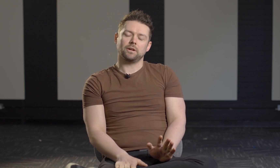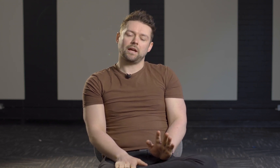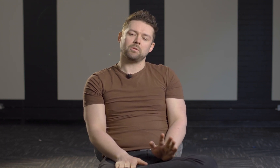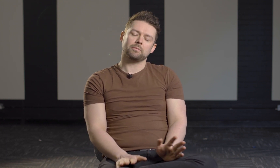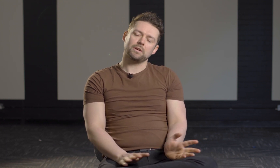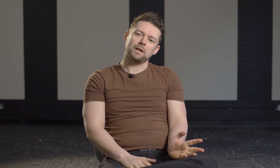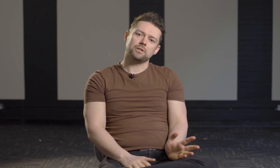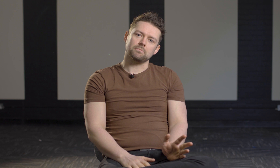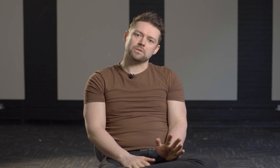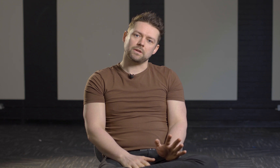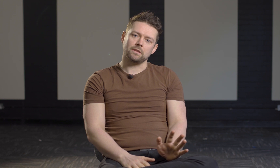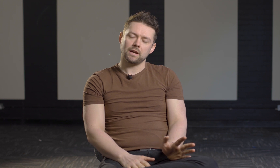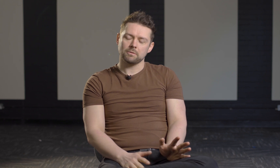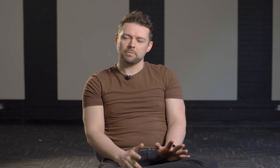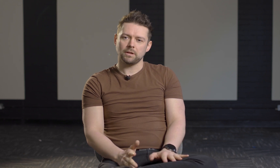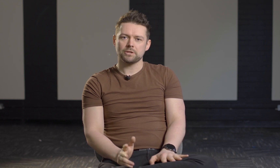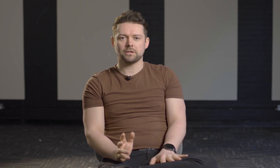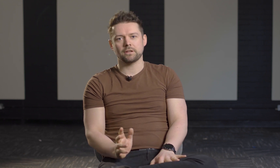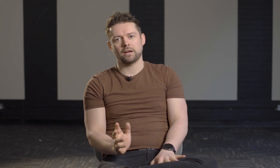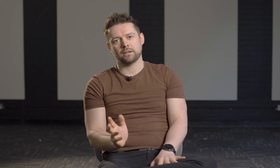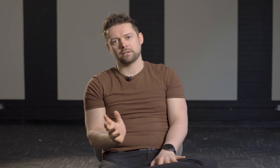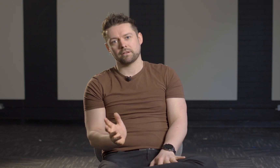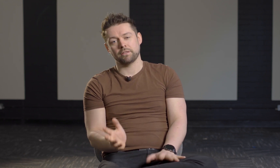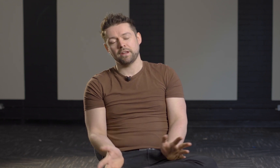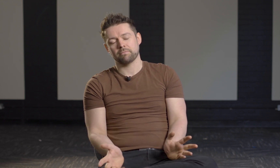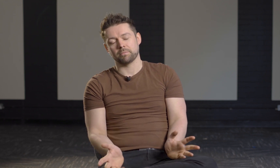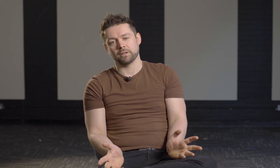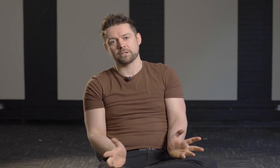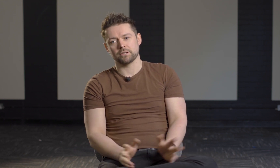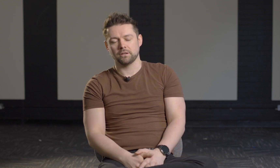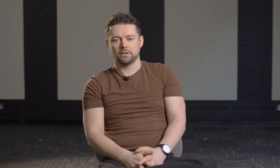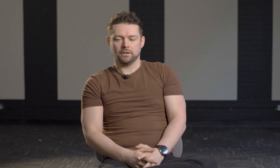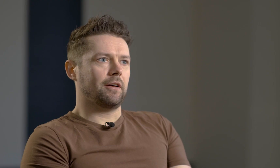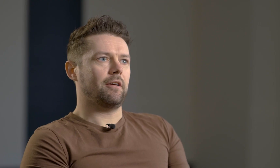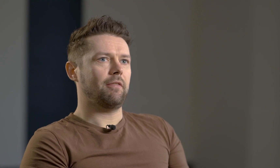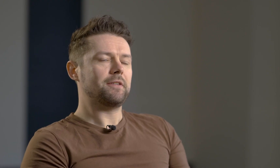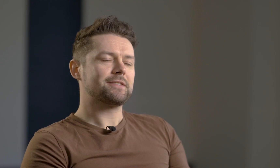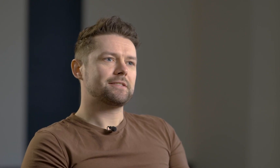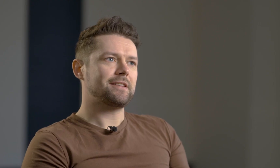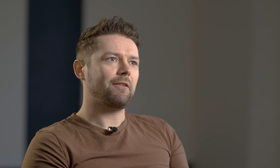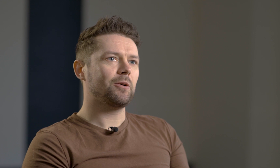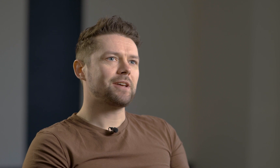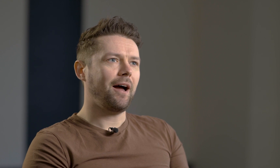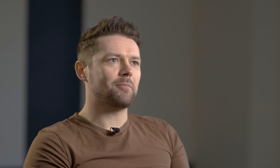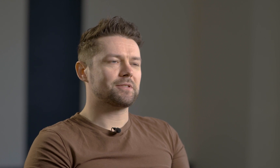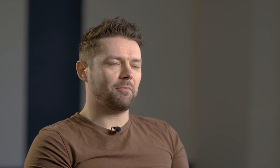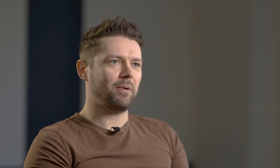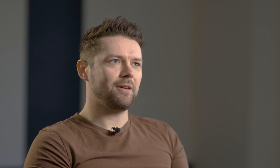enable communication between the hearing population and the deaf population. The stereotypes that